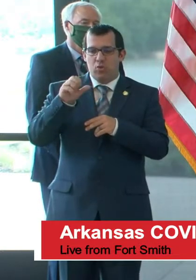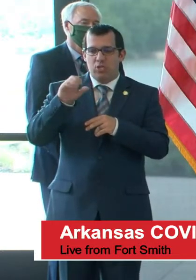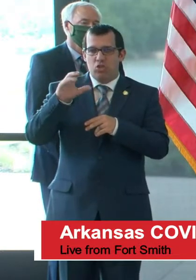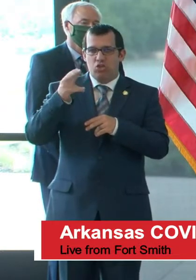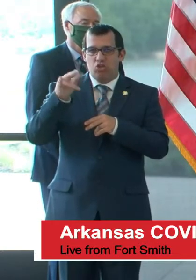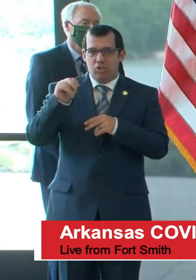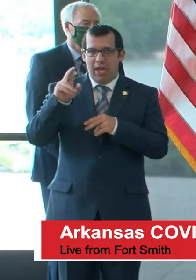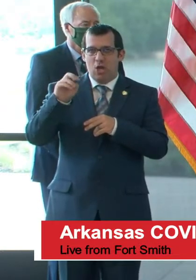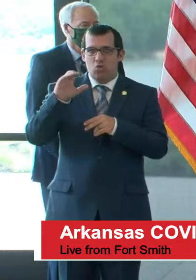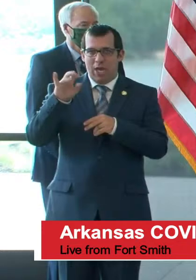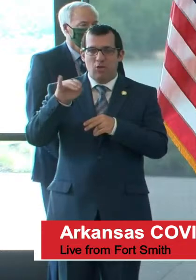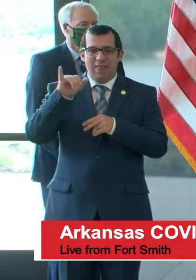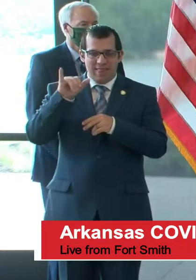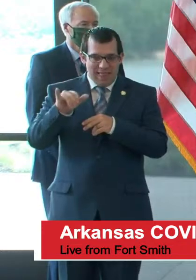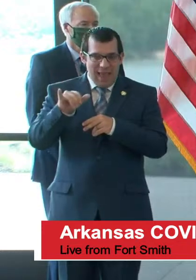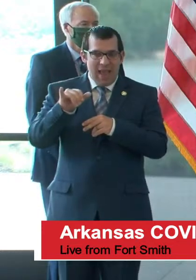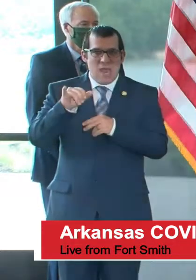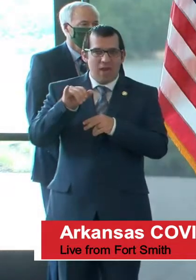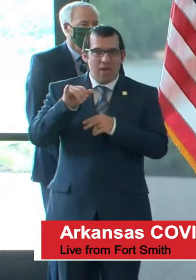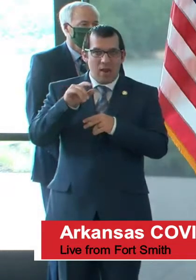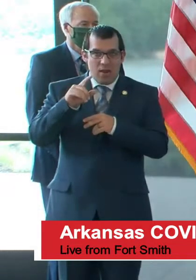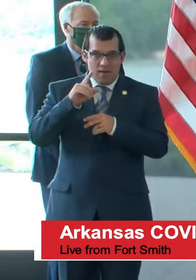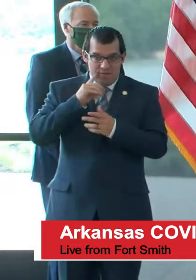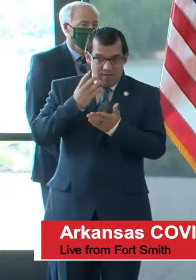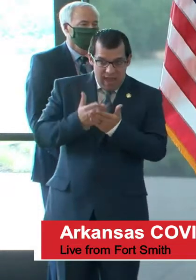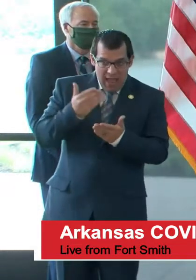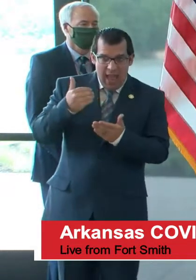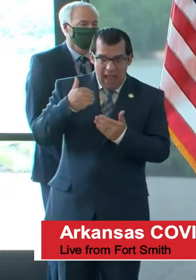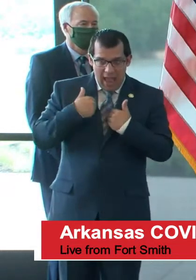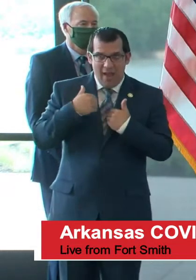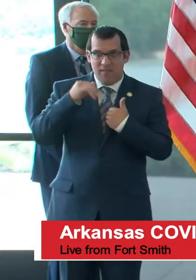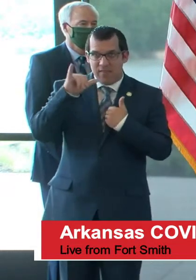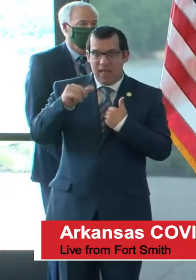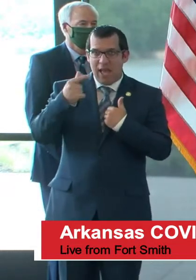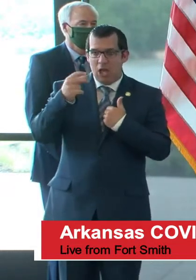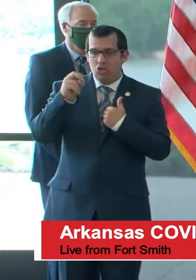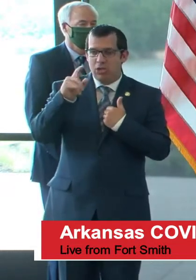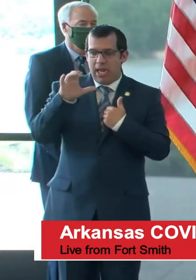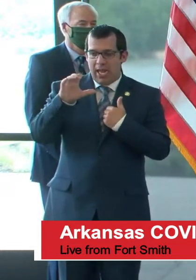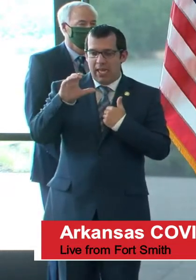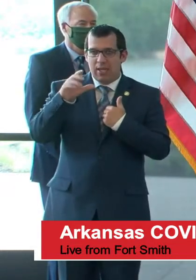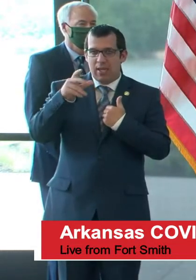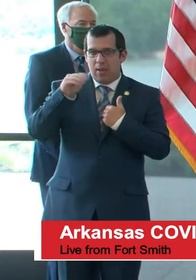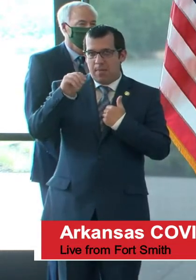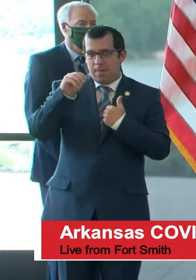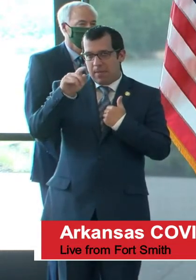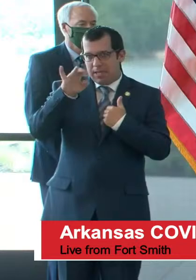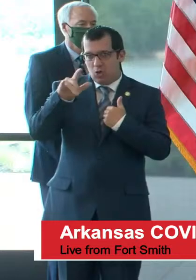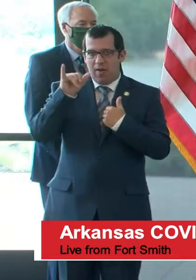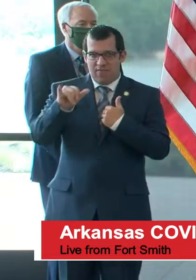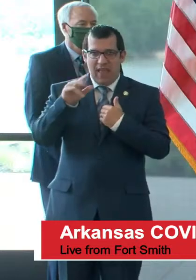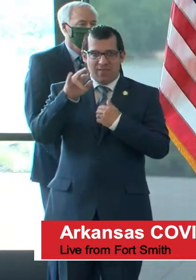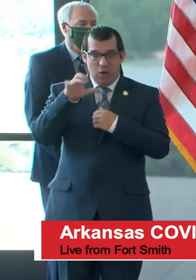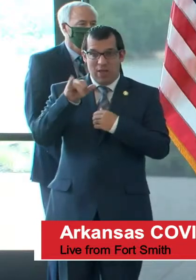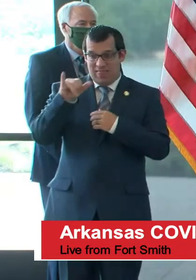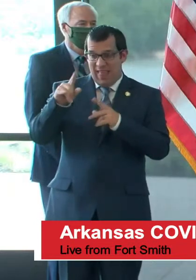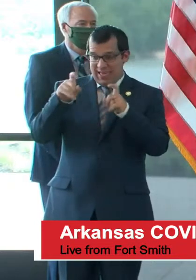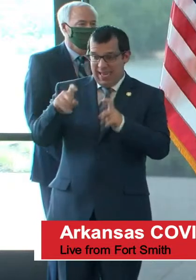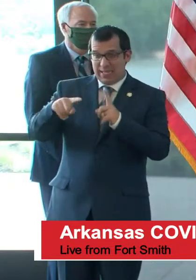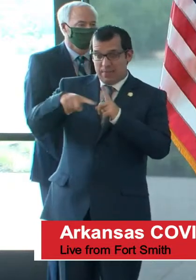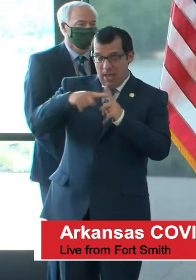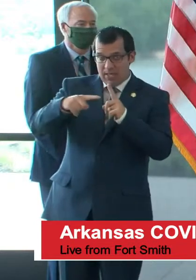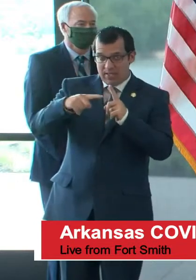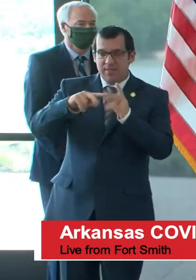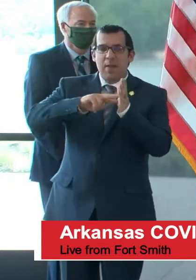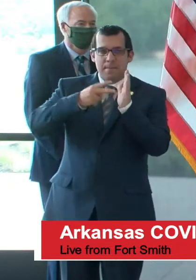for the actual presence of the genetic material of the virus. So if that test is positive, that means